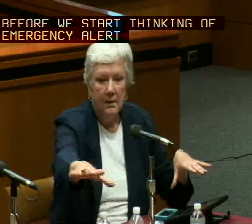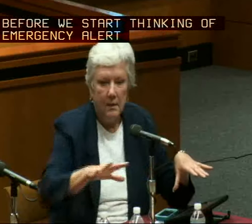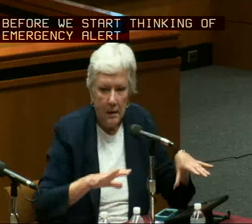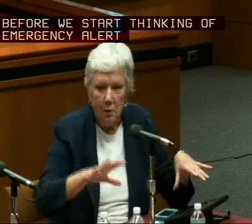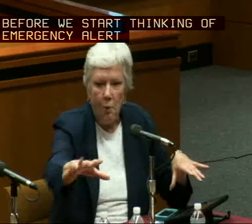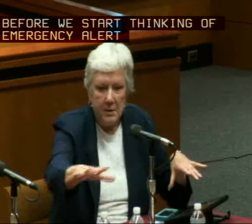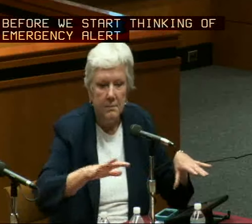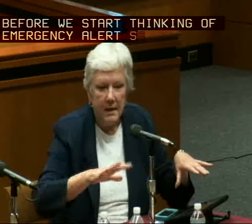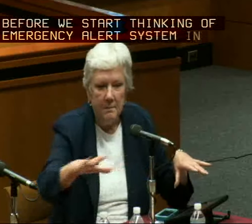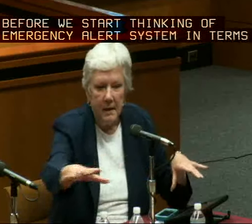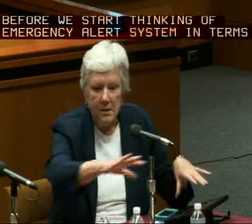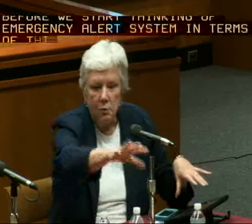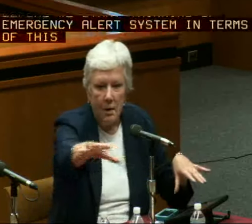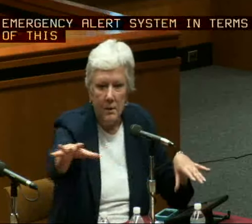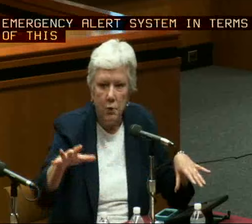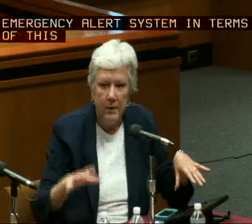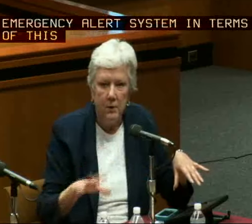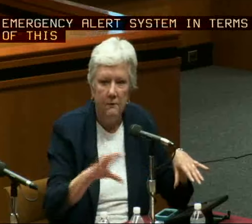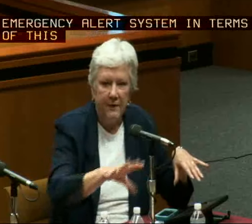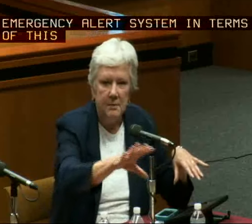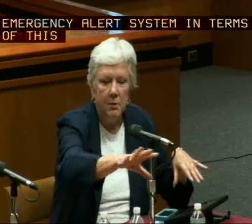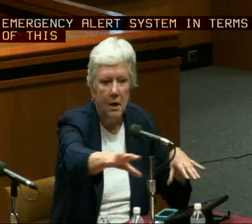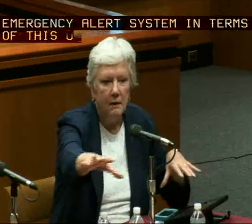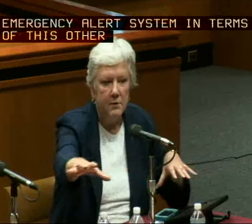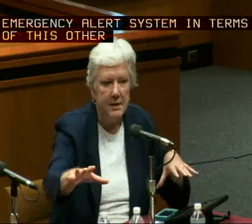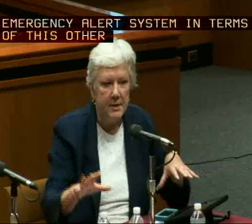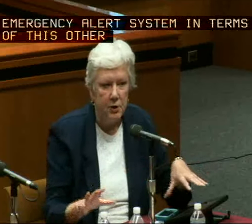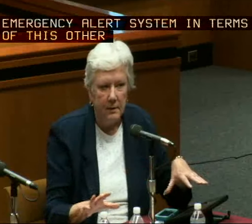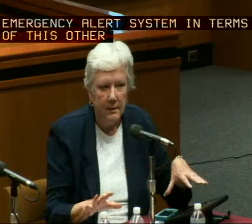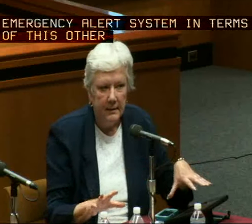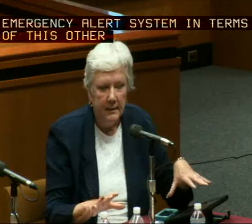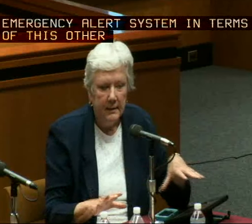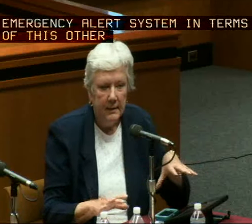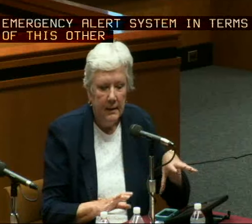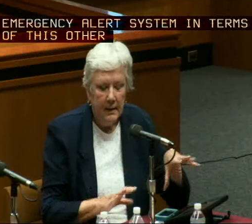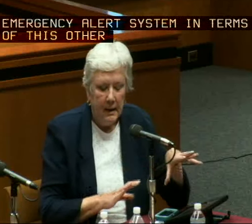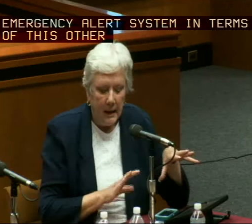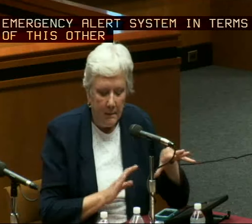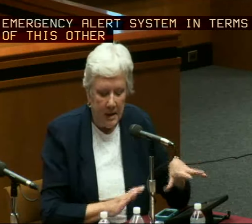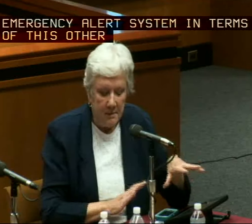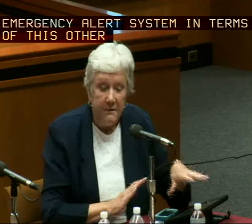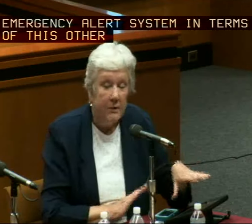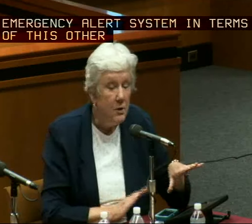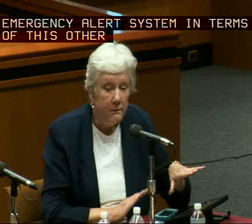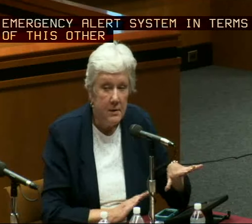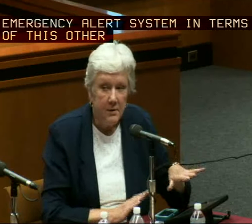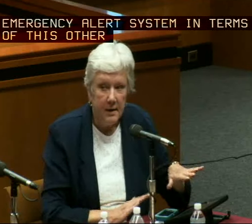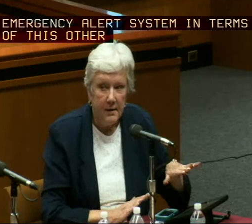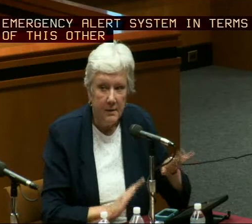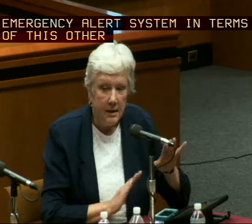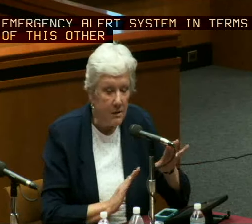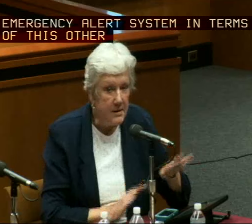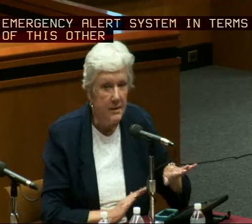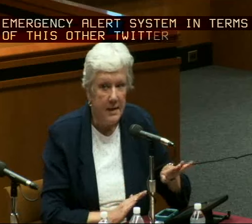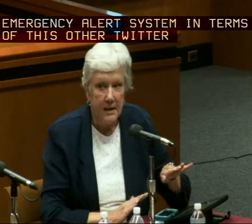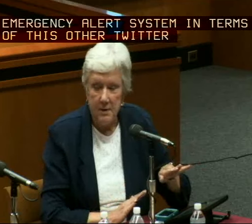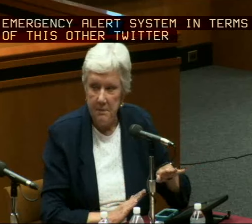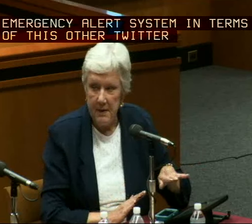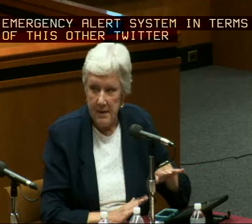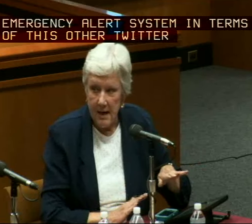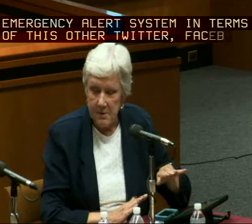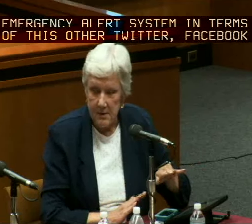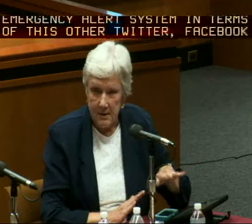one-to-many, many-to-one Twitter, Facebook conversation. It makes me very nervous to think that there are